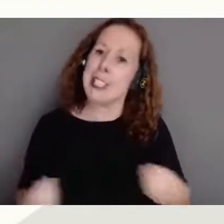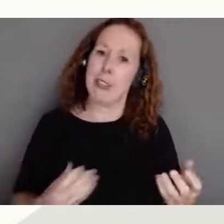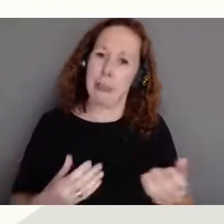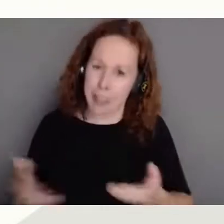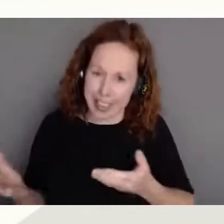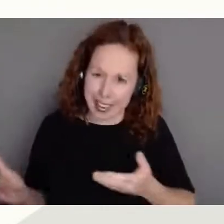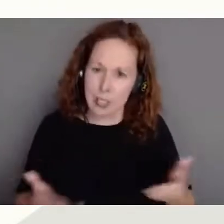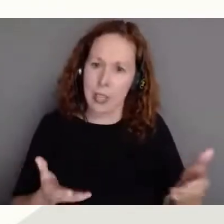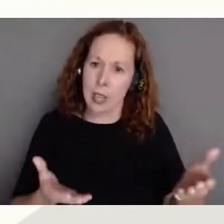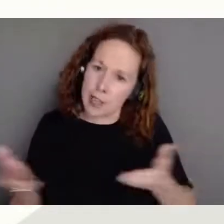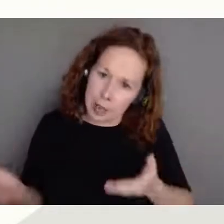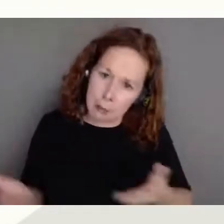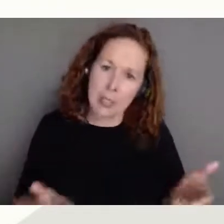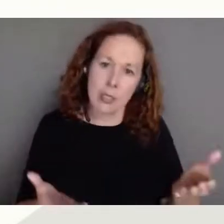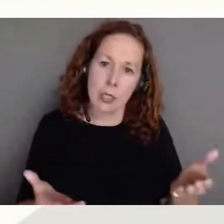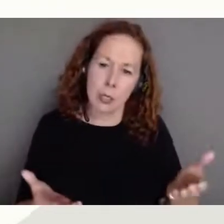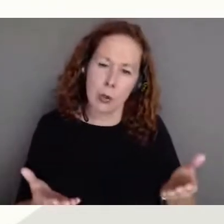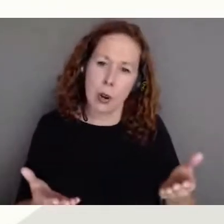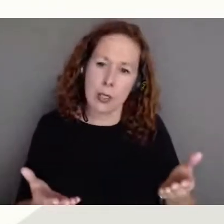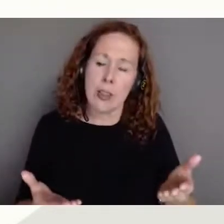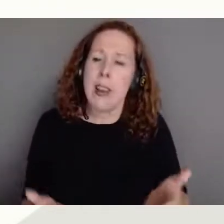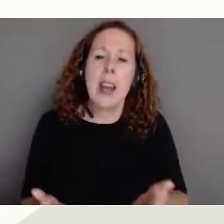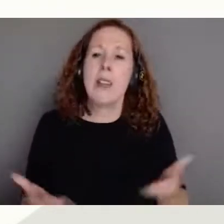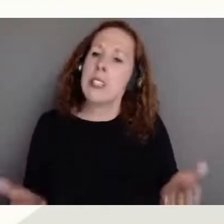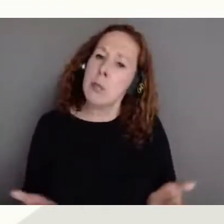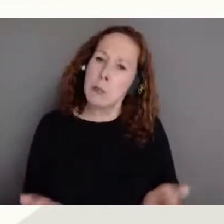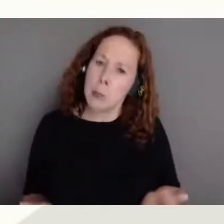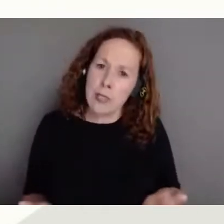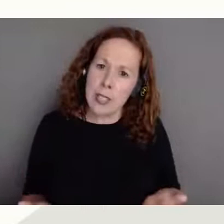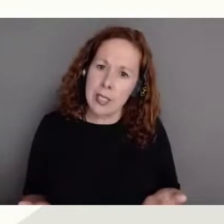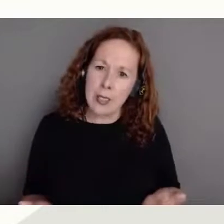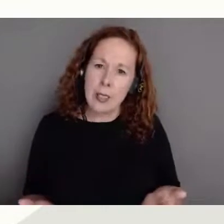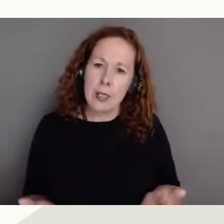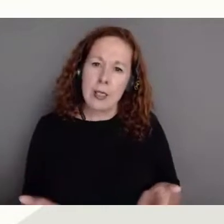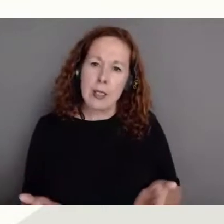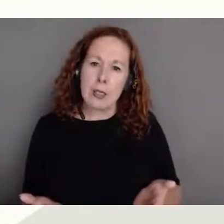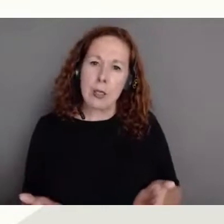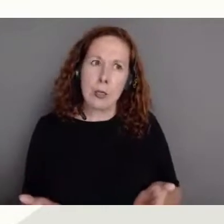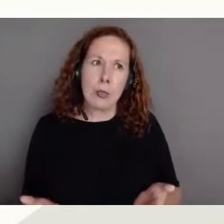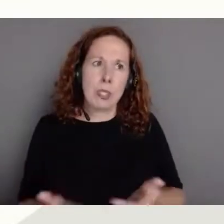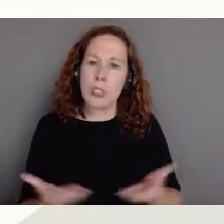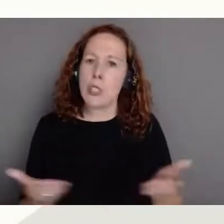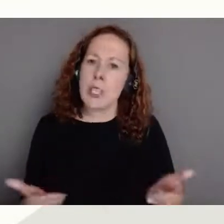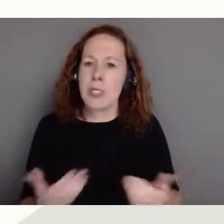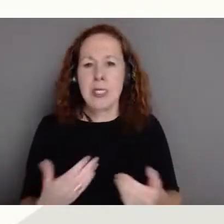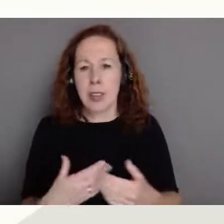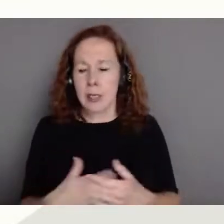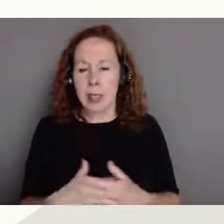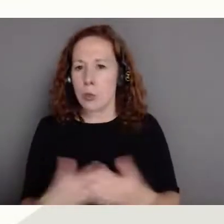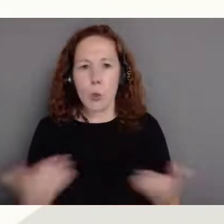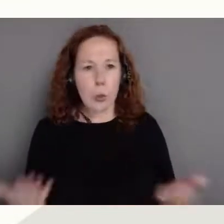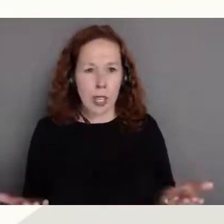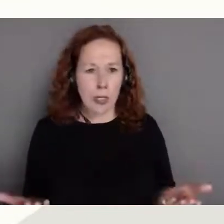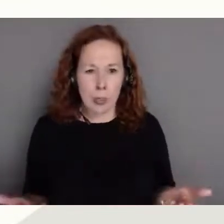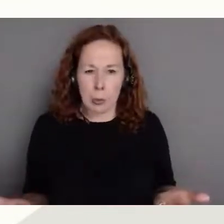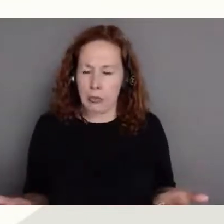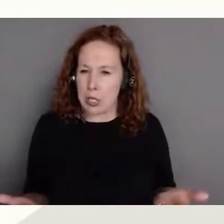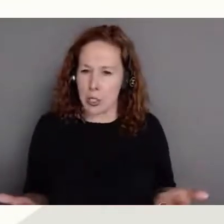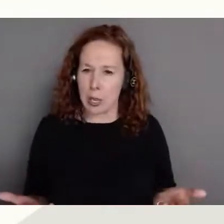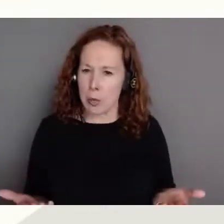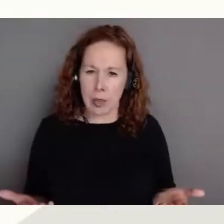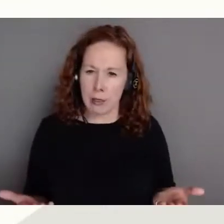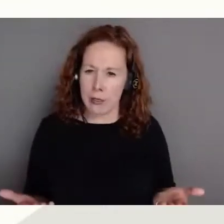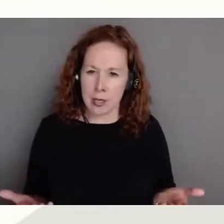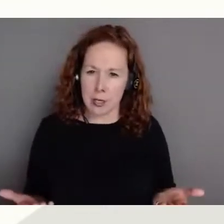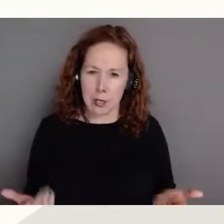be the vessel for that, to get that message Right? across, and then to be privy to Yeah. situations that I don't know in what other